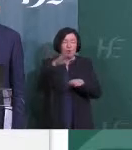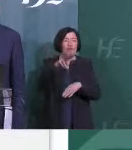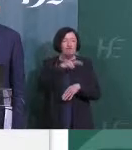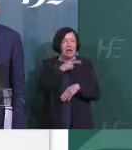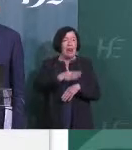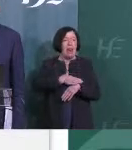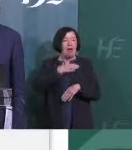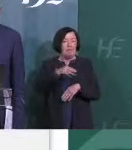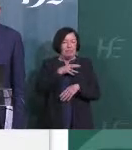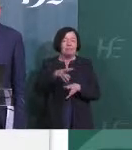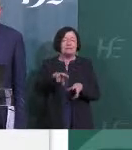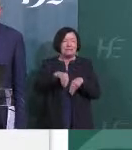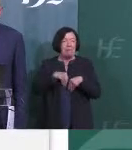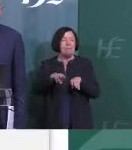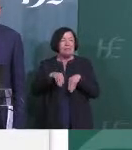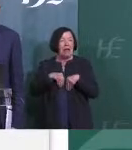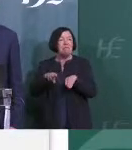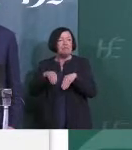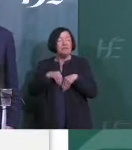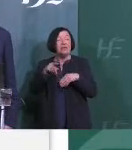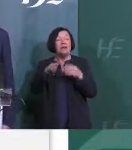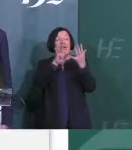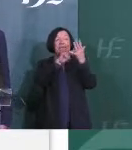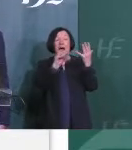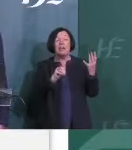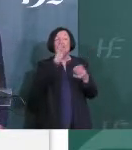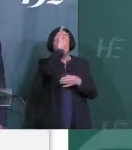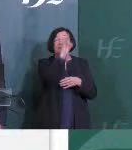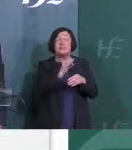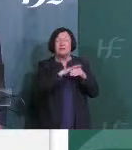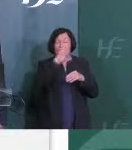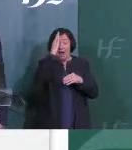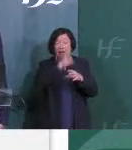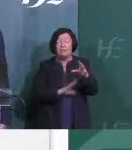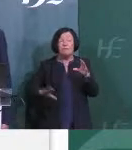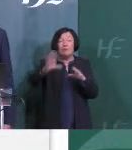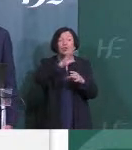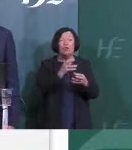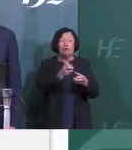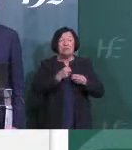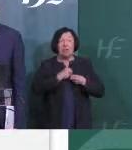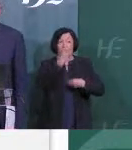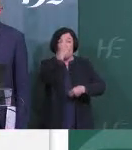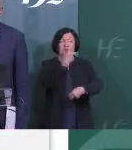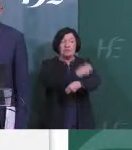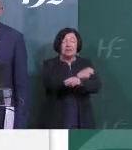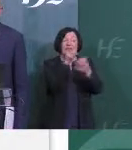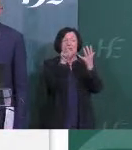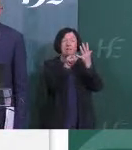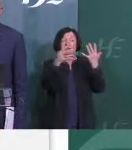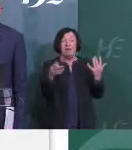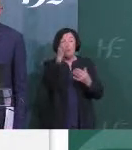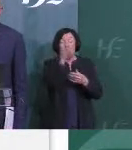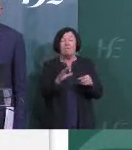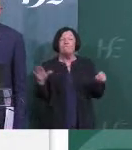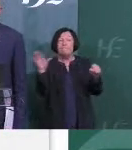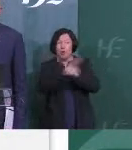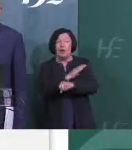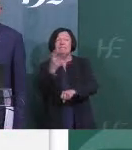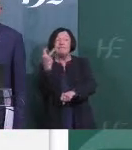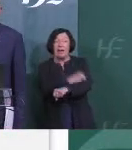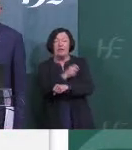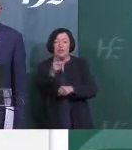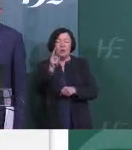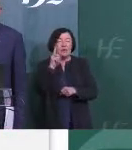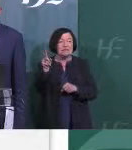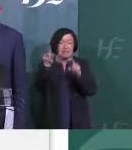uptake, which results in nearly 90% of the eligible population having received one dose and 75% fully vaccinated. And you can